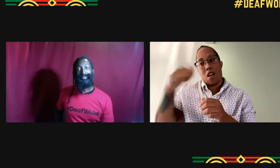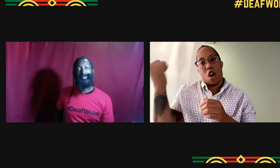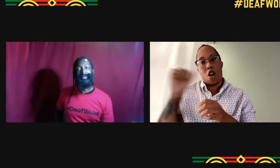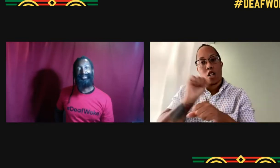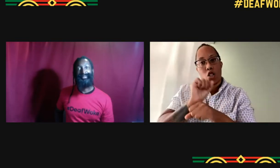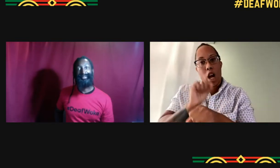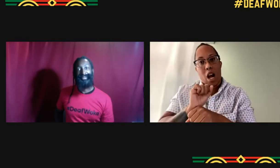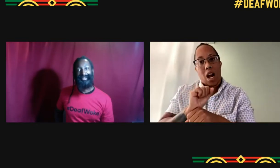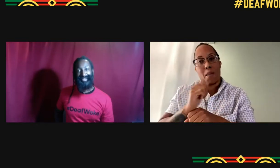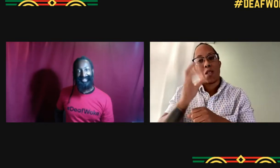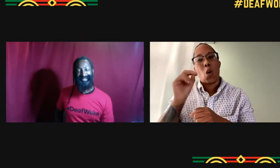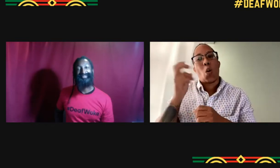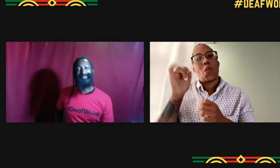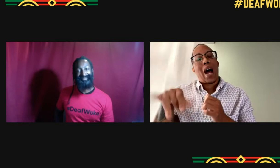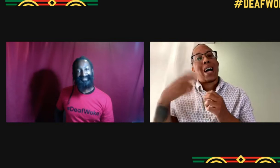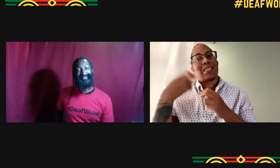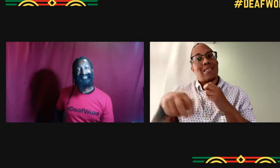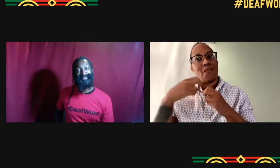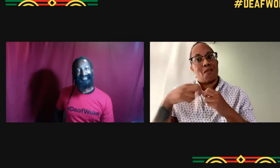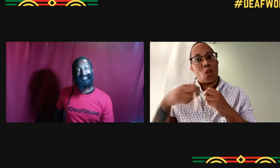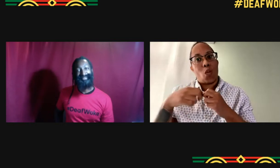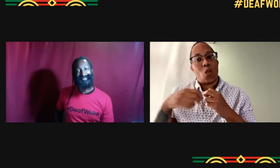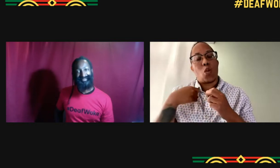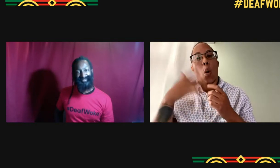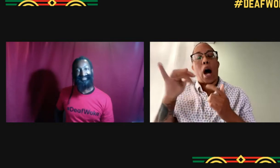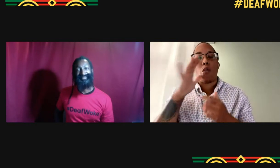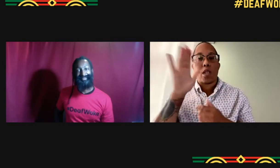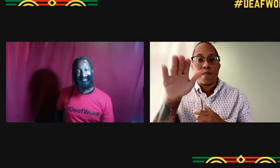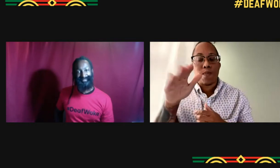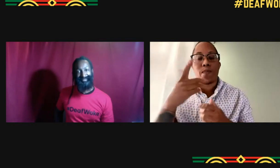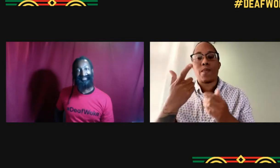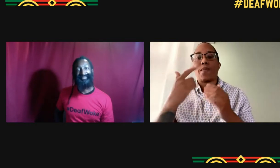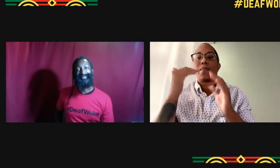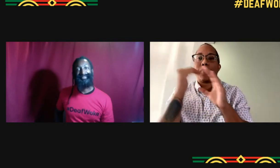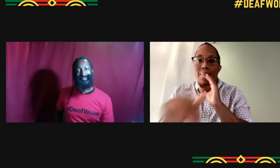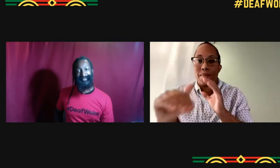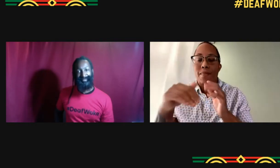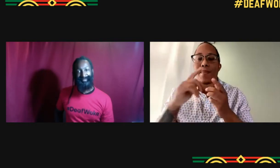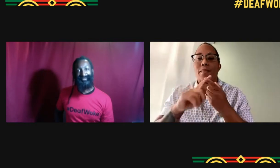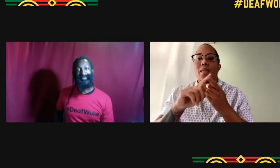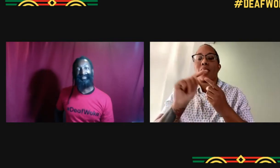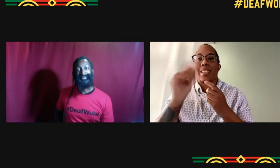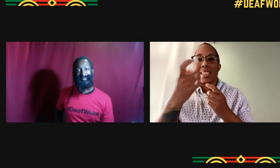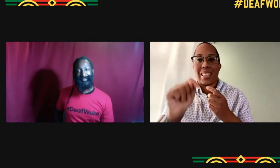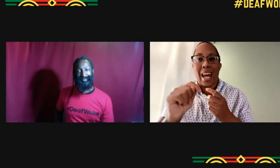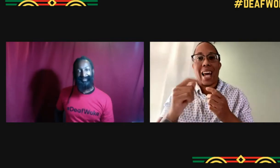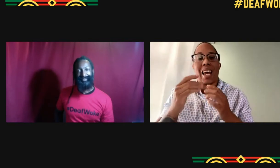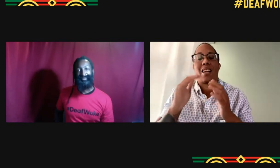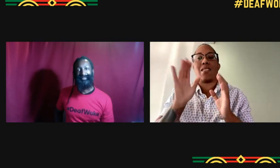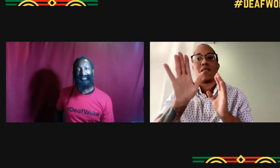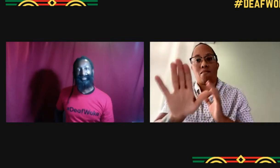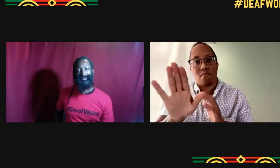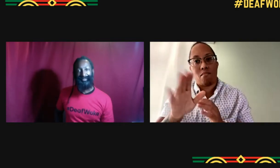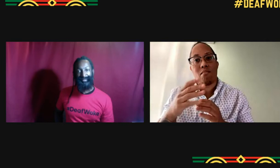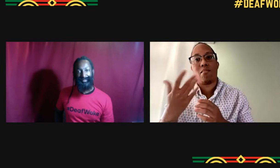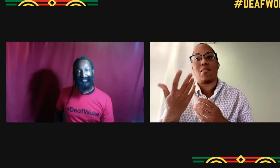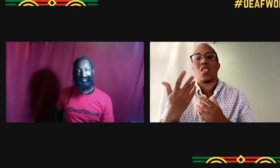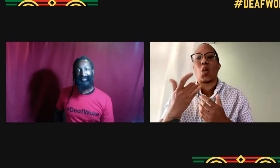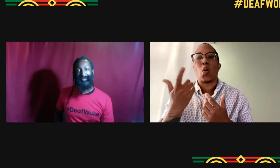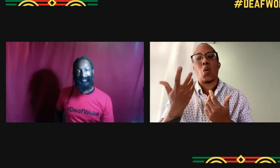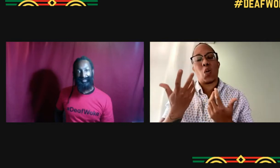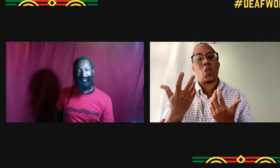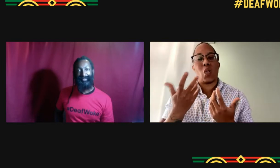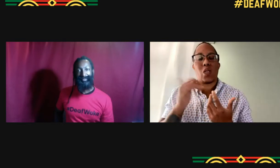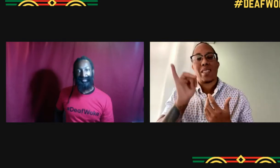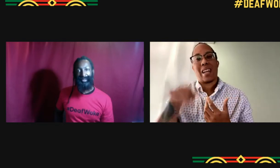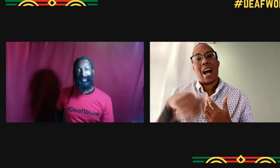she, her, because my boss had already known me previously from another job and in another part of my journey. So I have emailed,